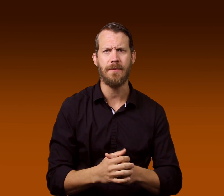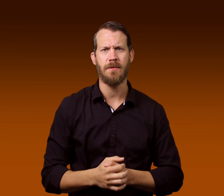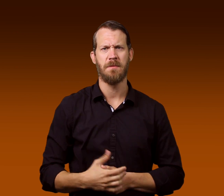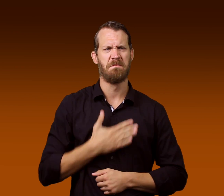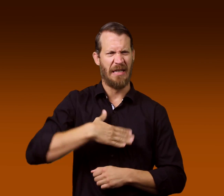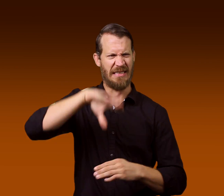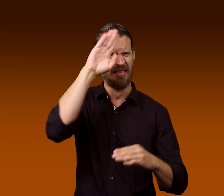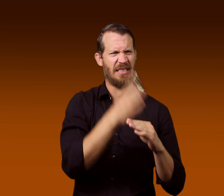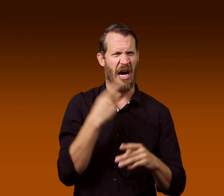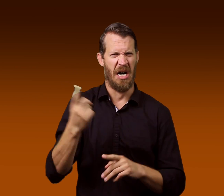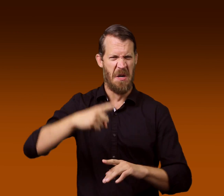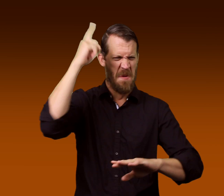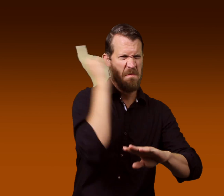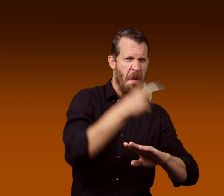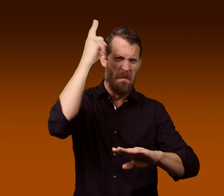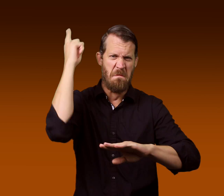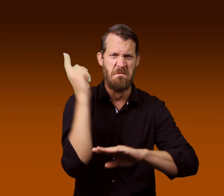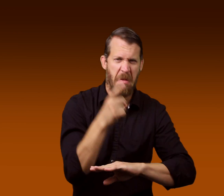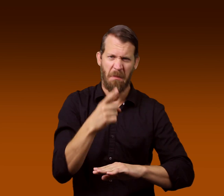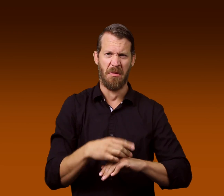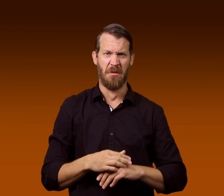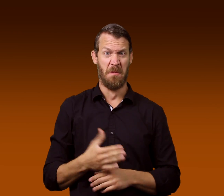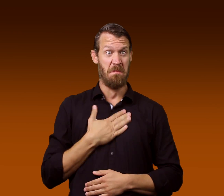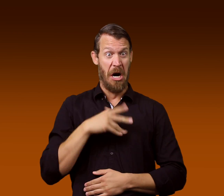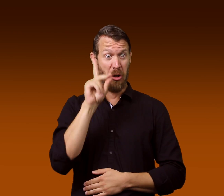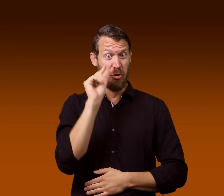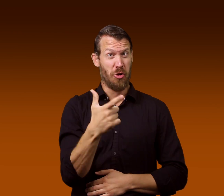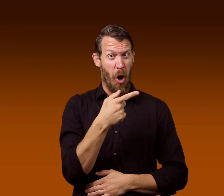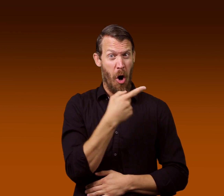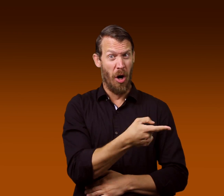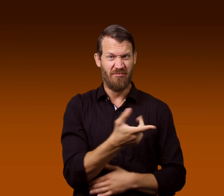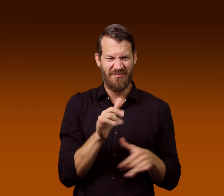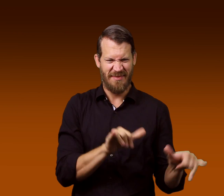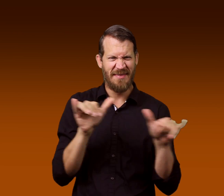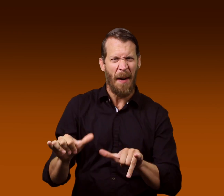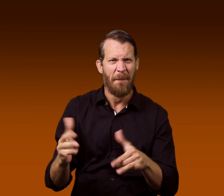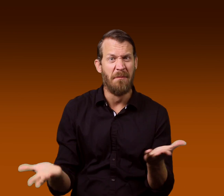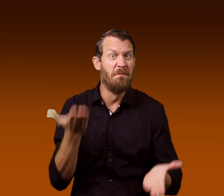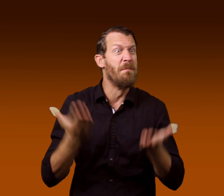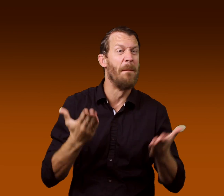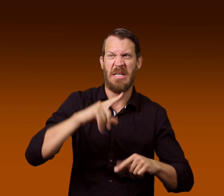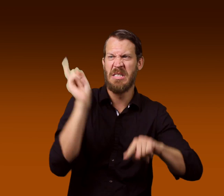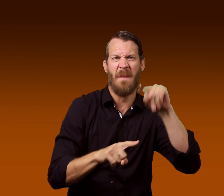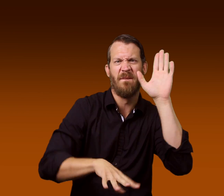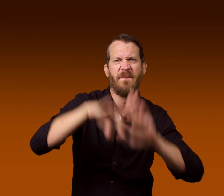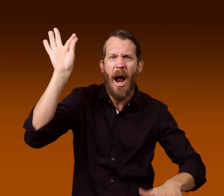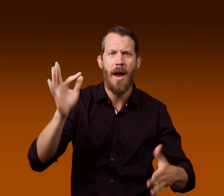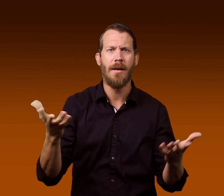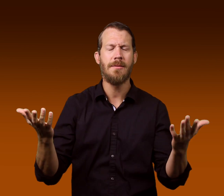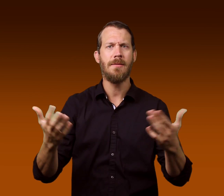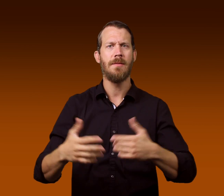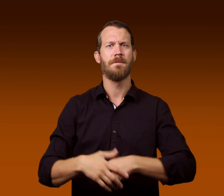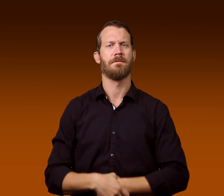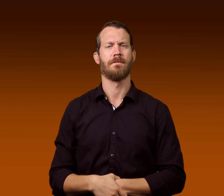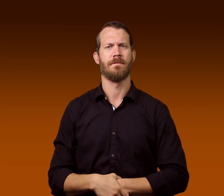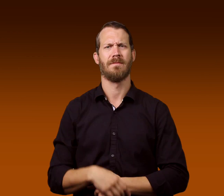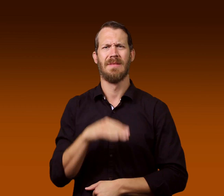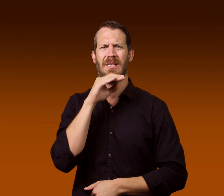"We've come for the broom," her neighbor told her. "It's beaten my sons and likely